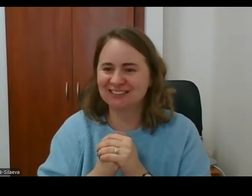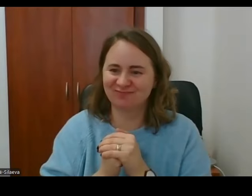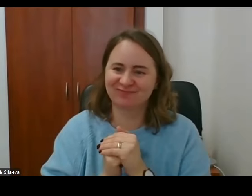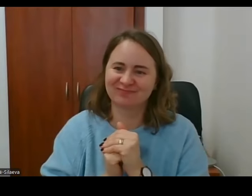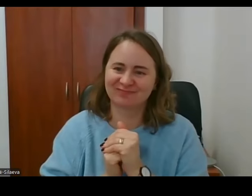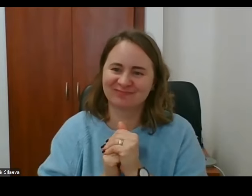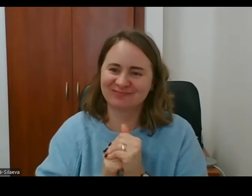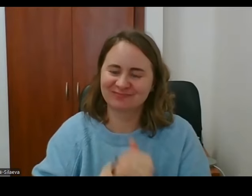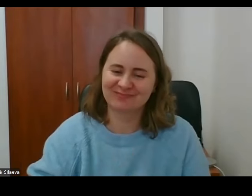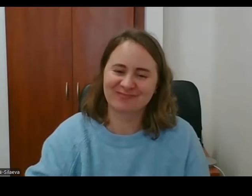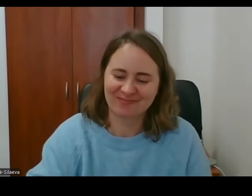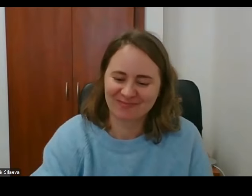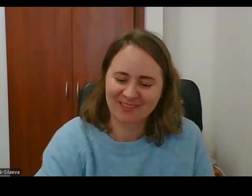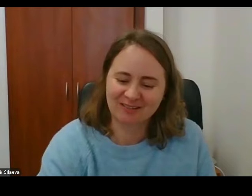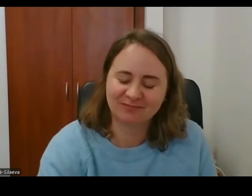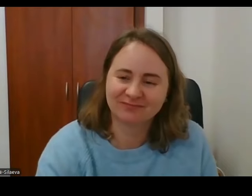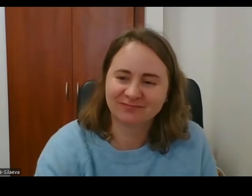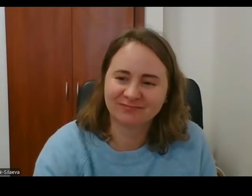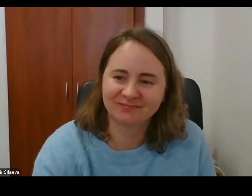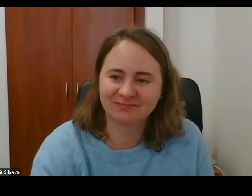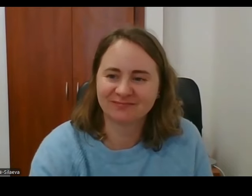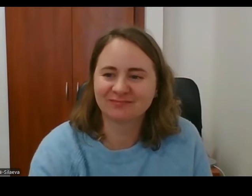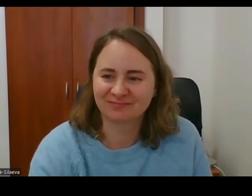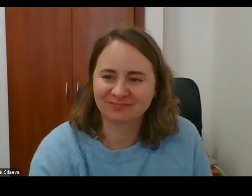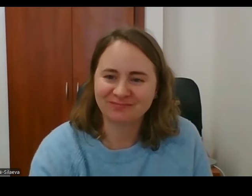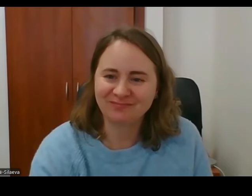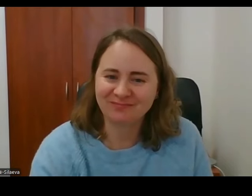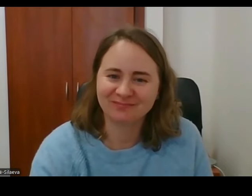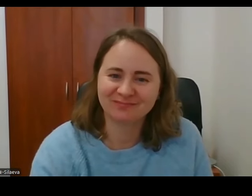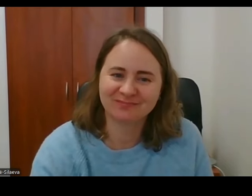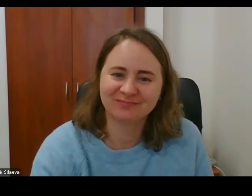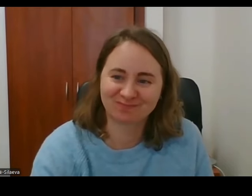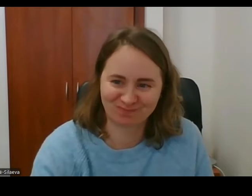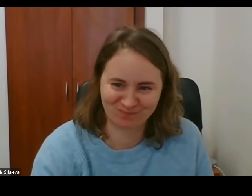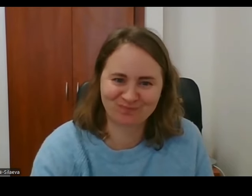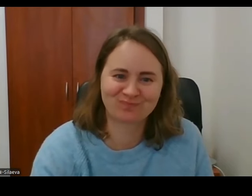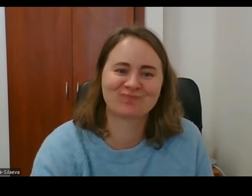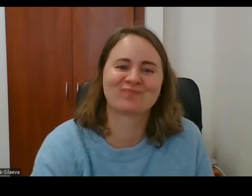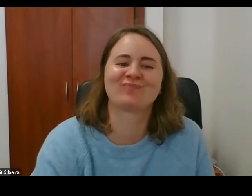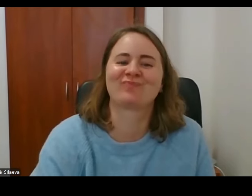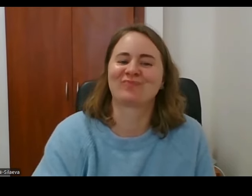communication, and her brain was working and she was developing.